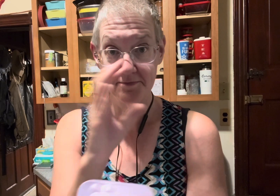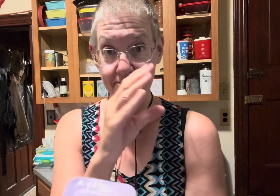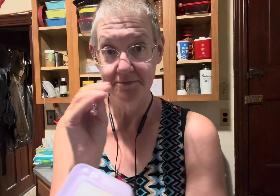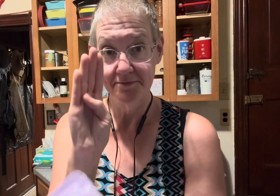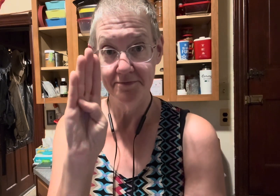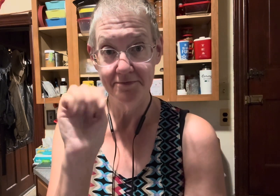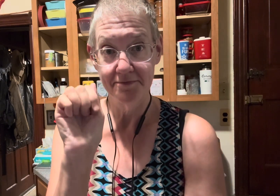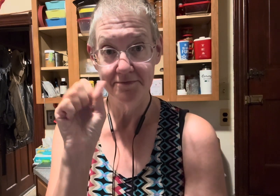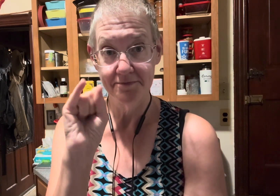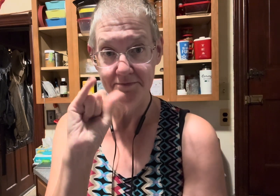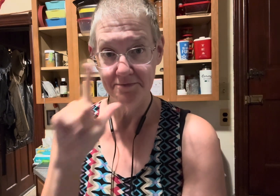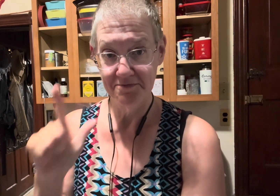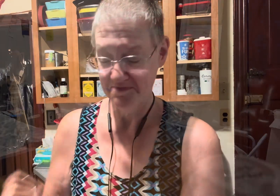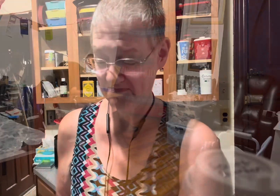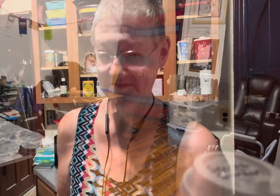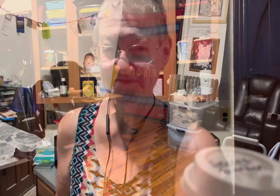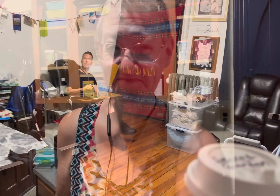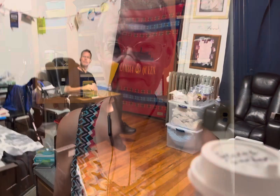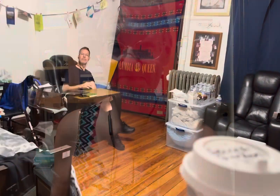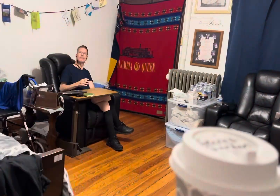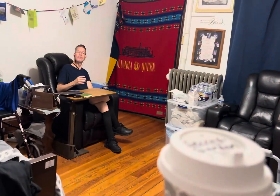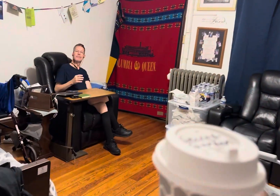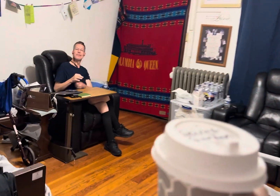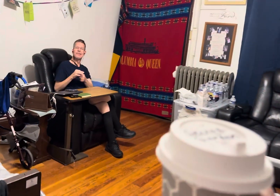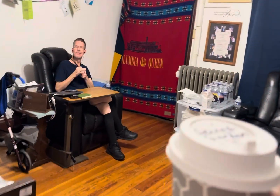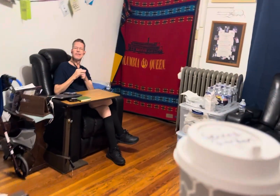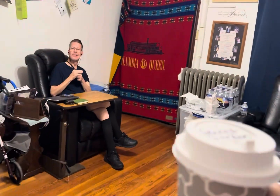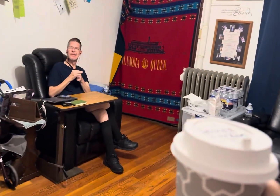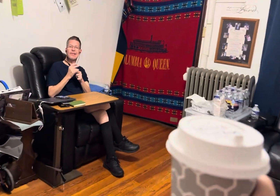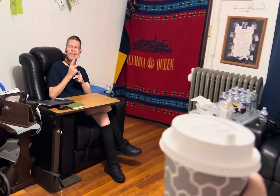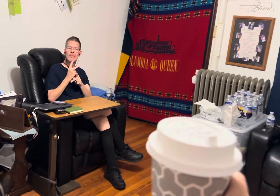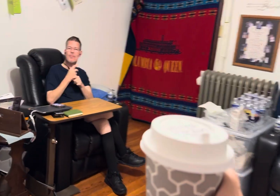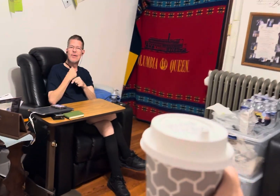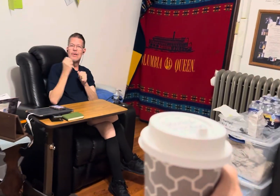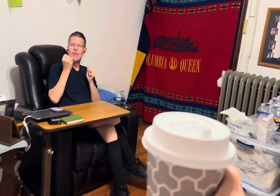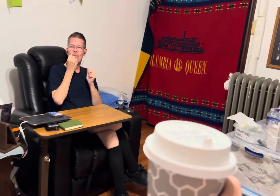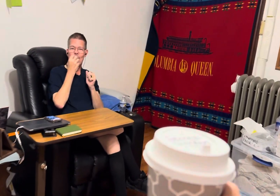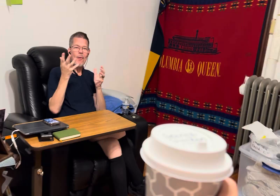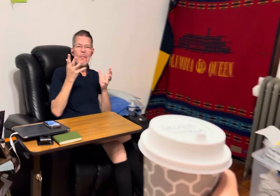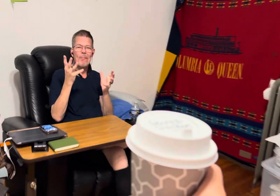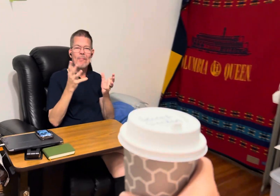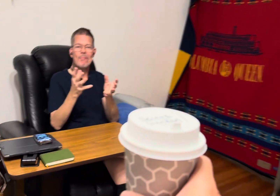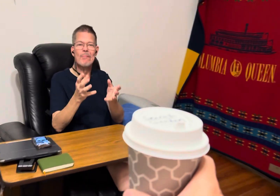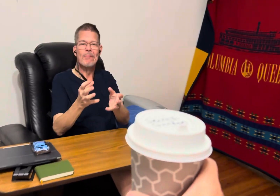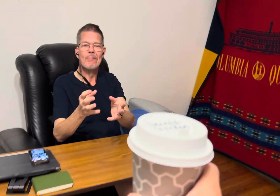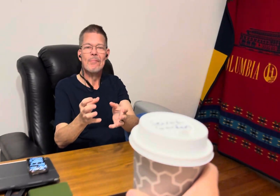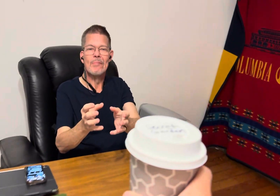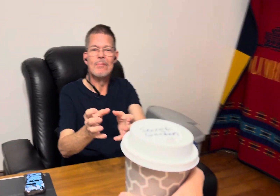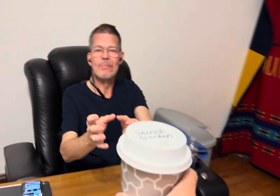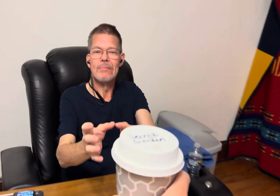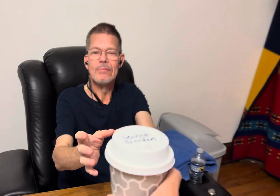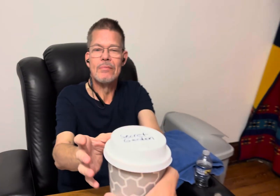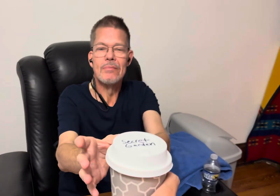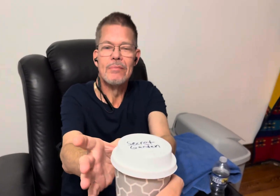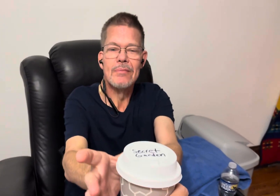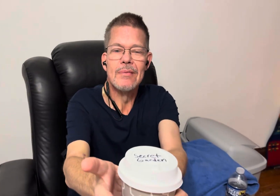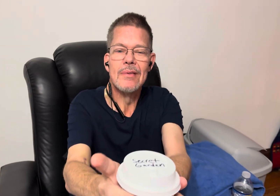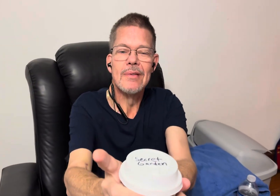chamomile, and basil. Ooh, tea. Keep me warm.